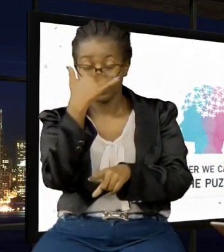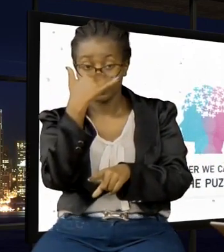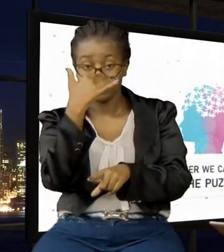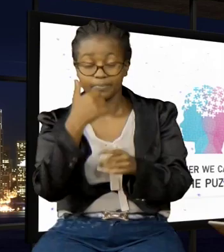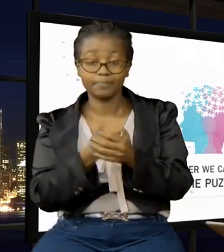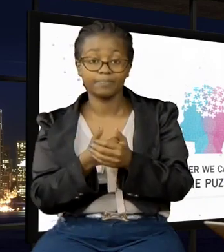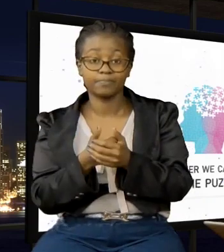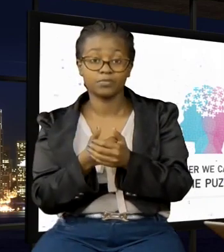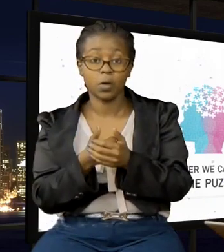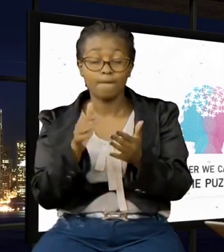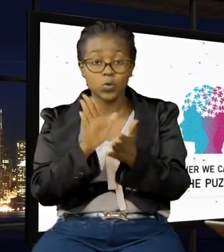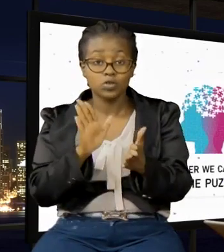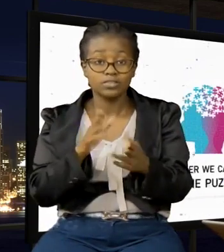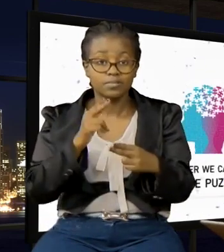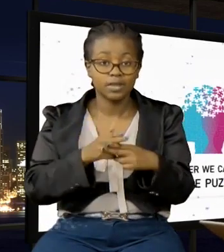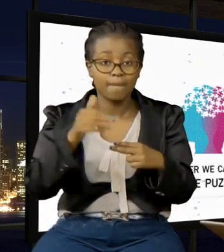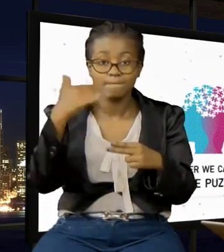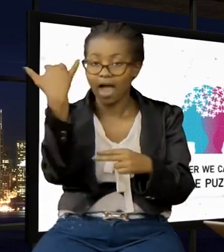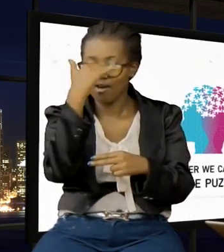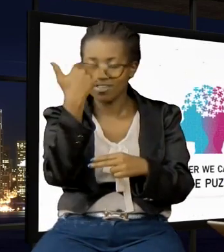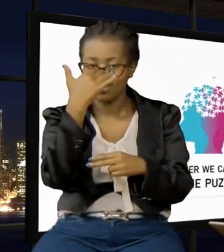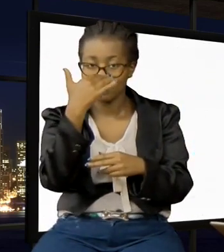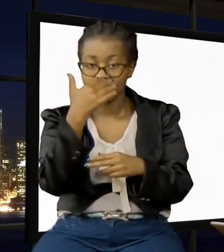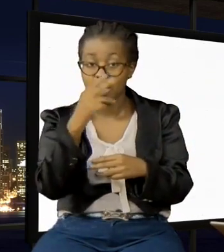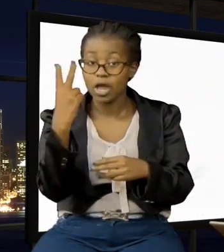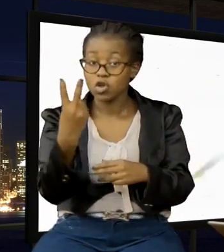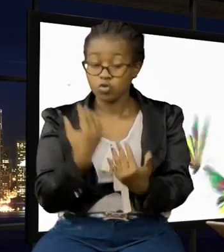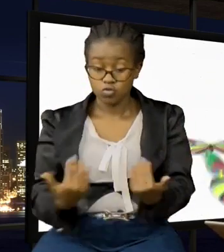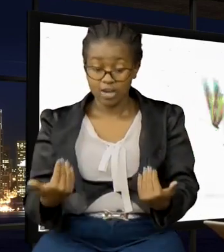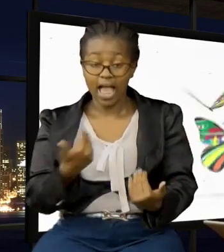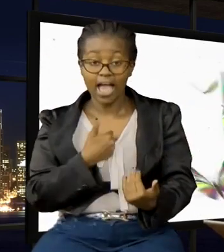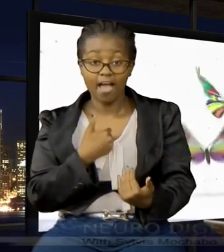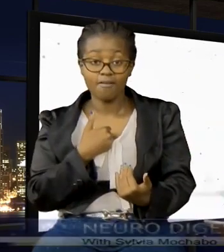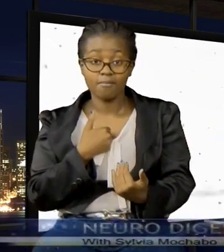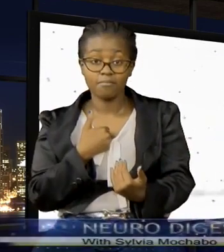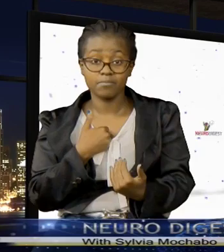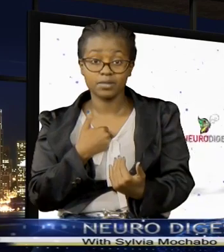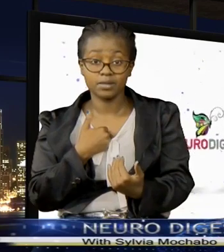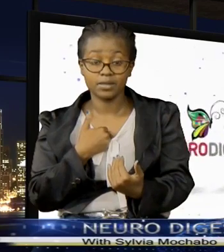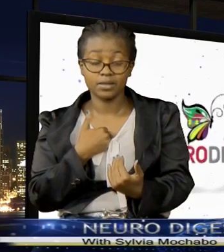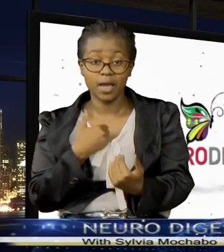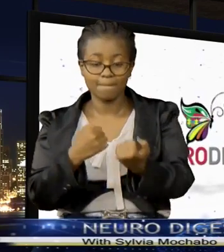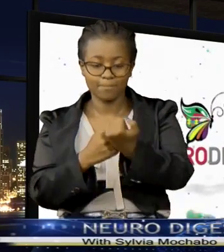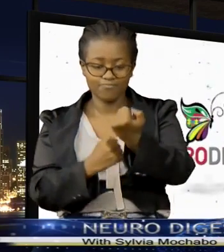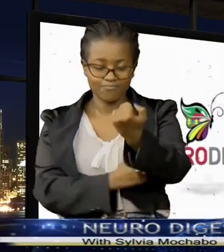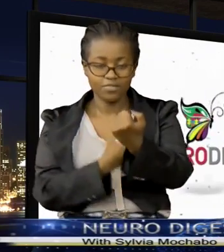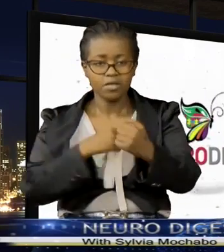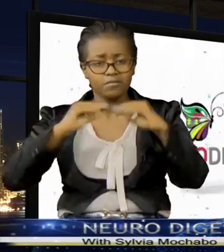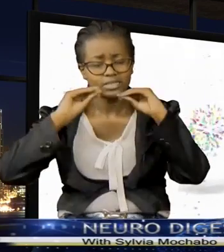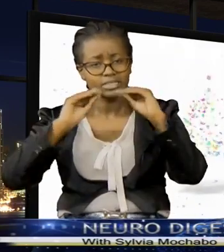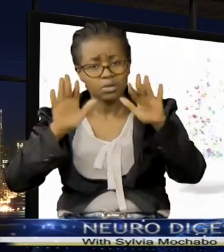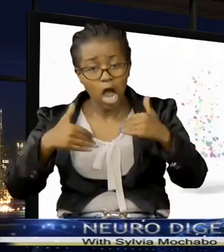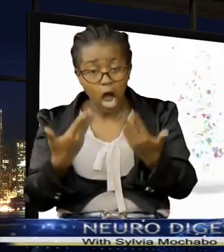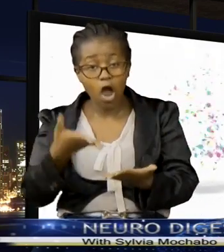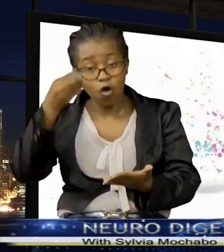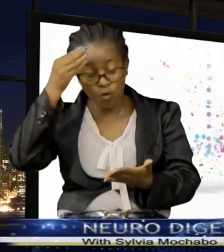disorder, as we mostly call it autism. My 2 children have been a solid rock. They have taught me to learn